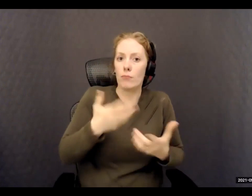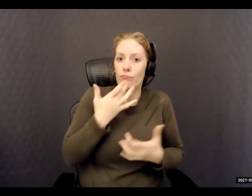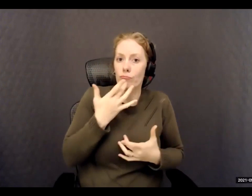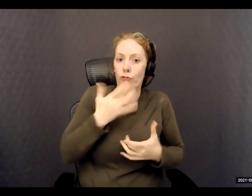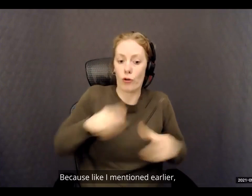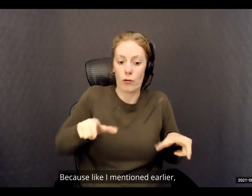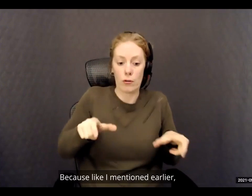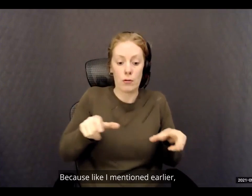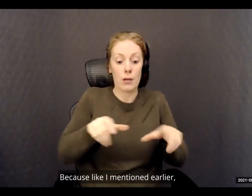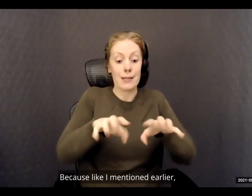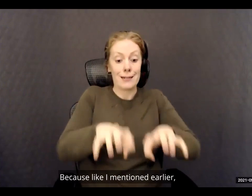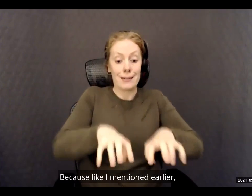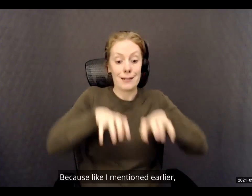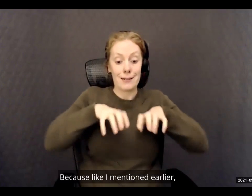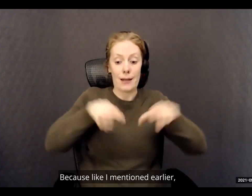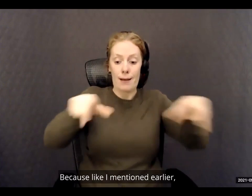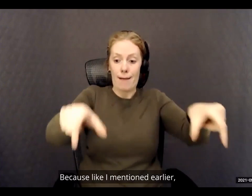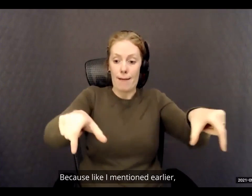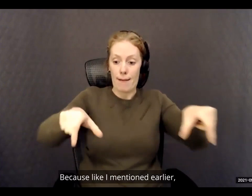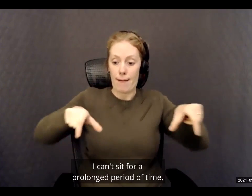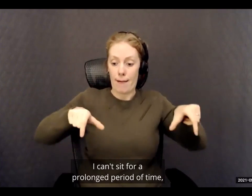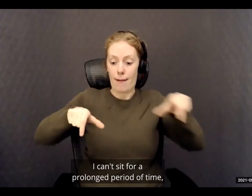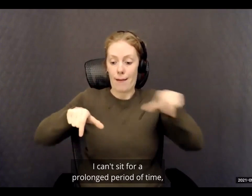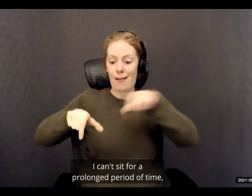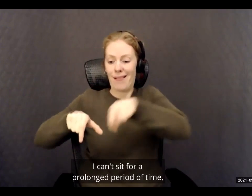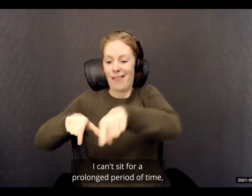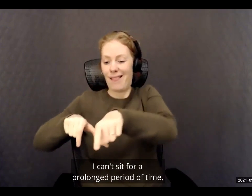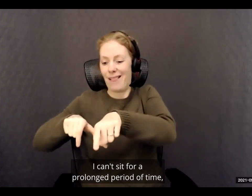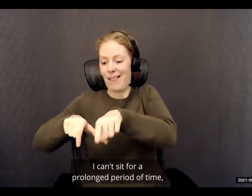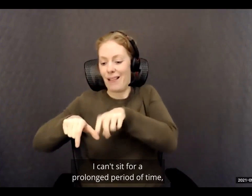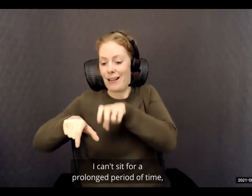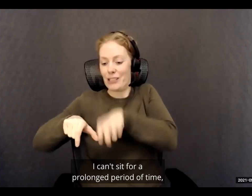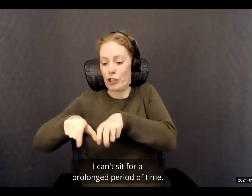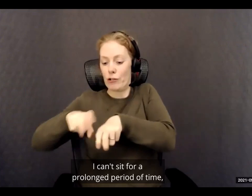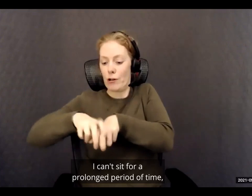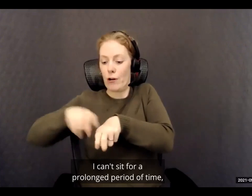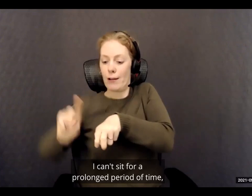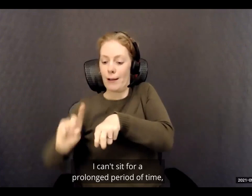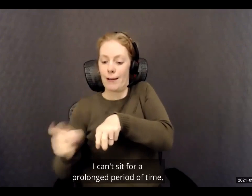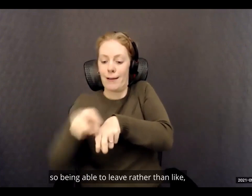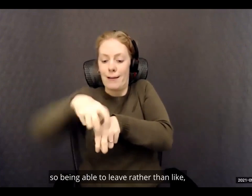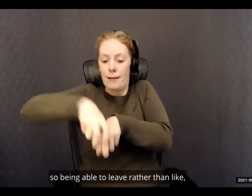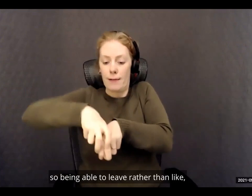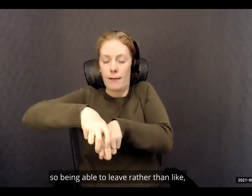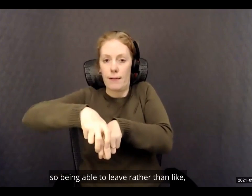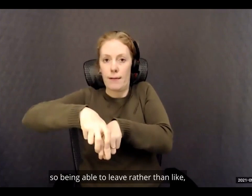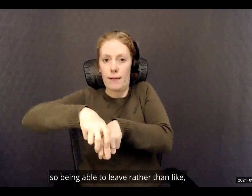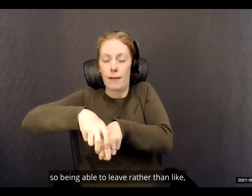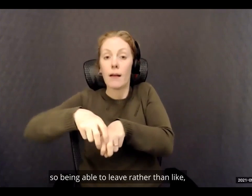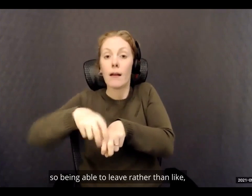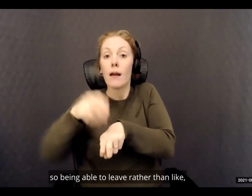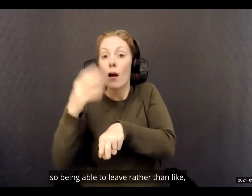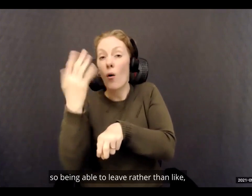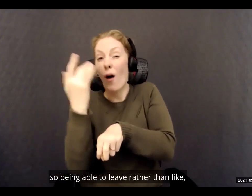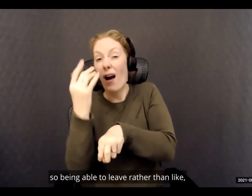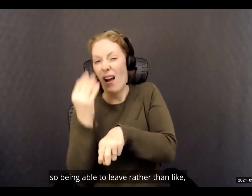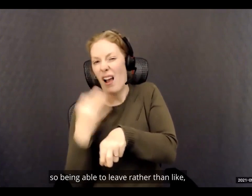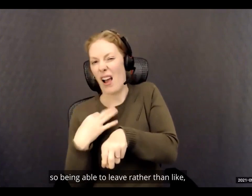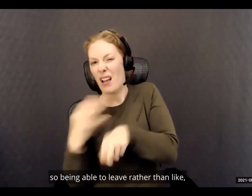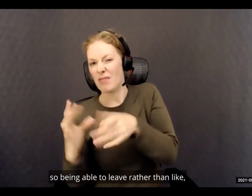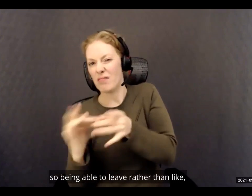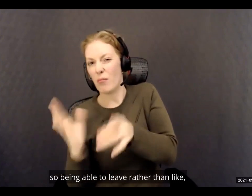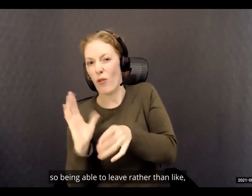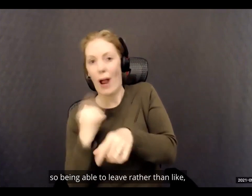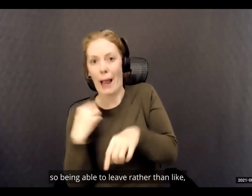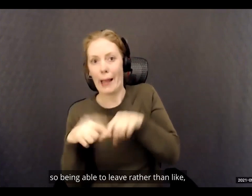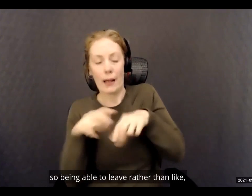exit, because like I mentioned earlier, I can't sit for a prolonged period of time. So being able to leave